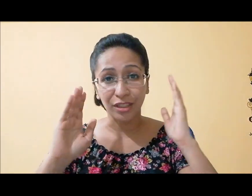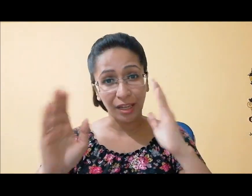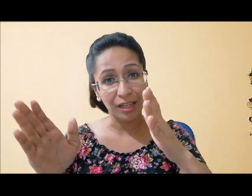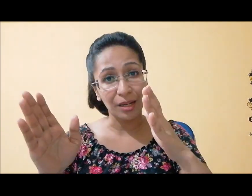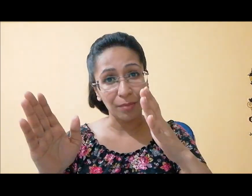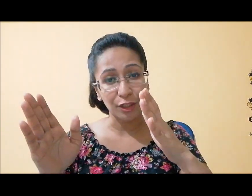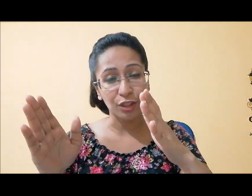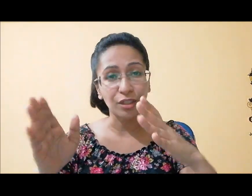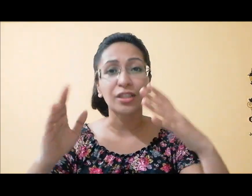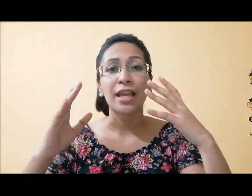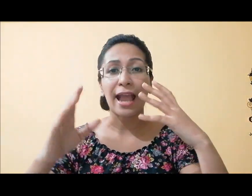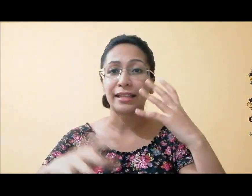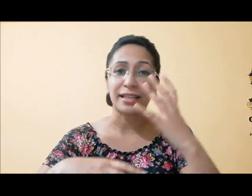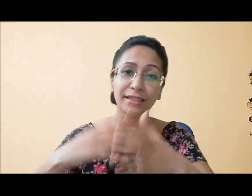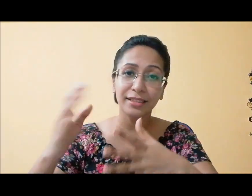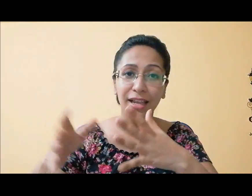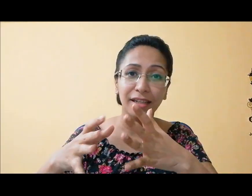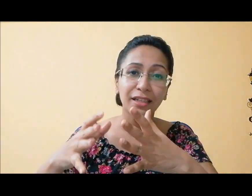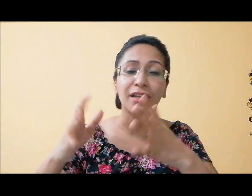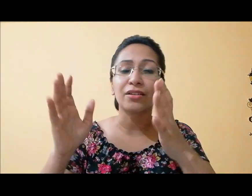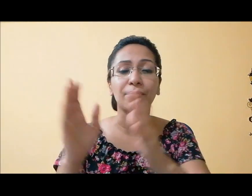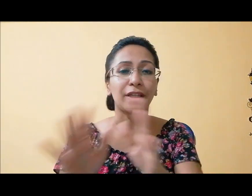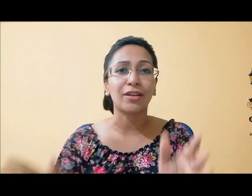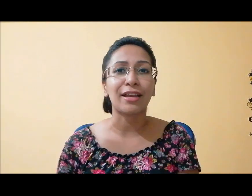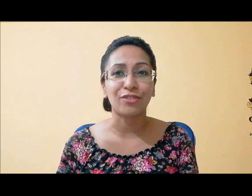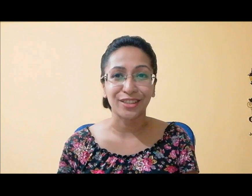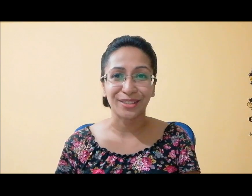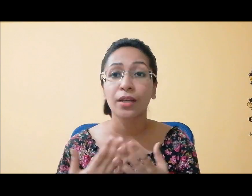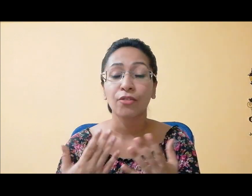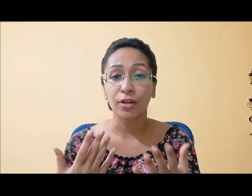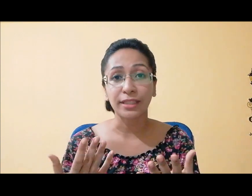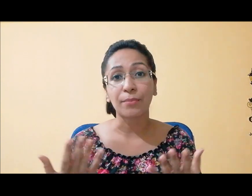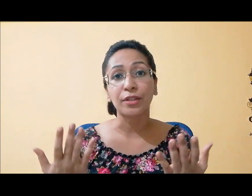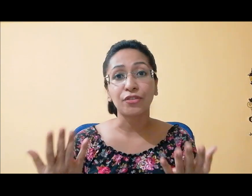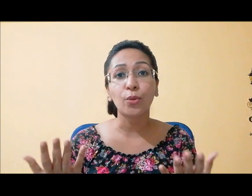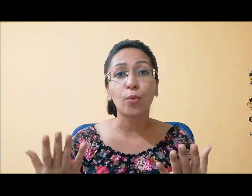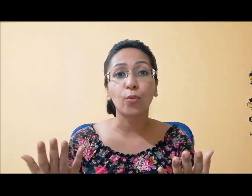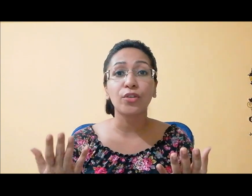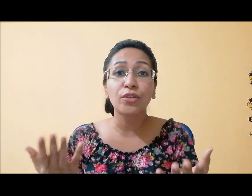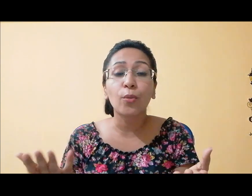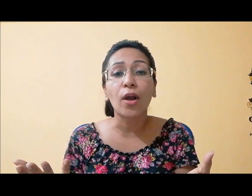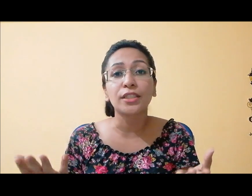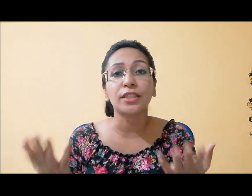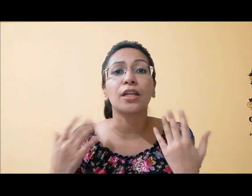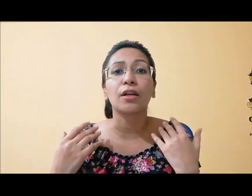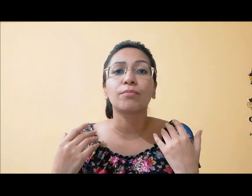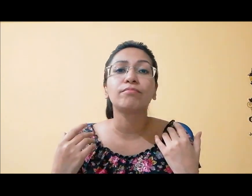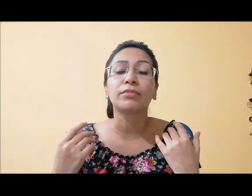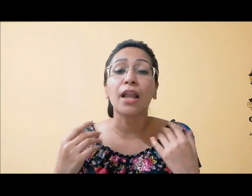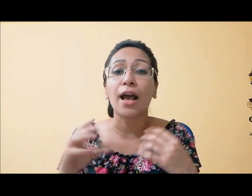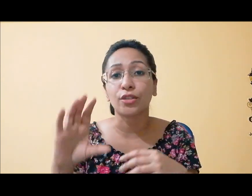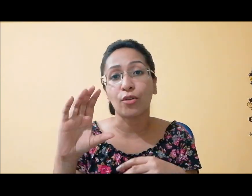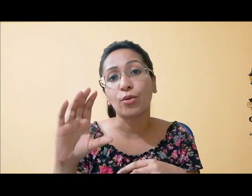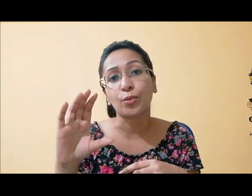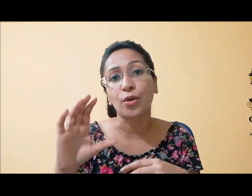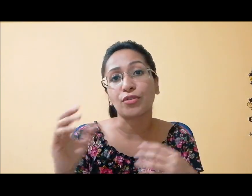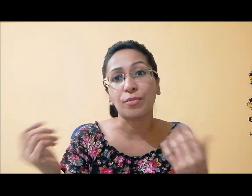thinking in pictures and then signing, it will make your life easy. For example, if you wanted a glass of cold water from the